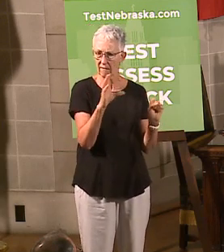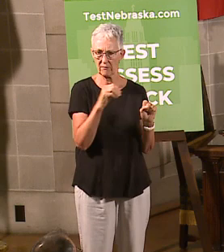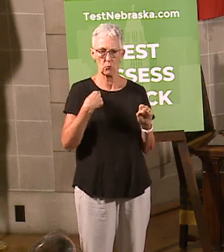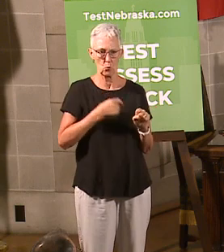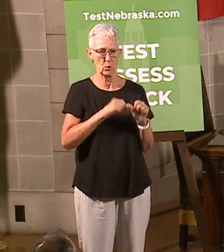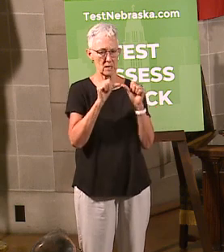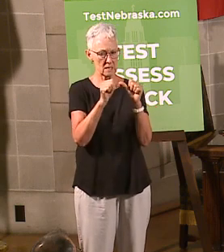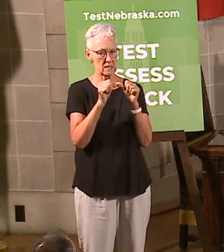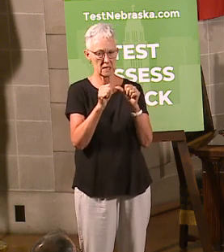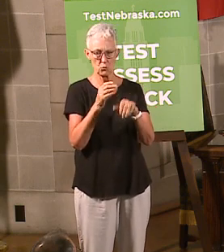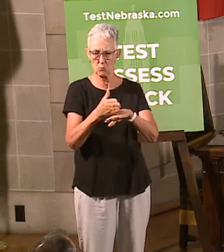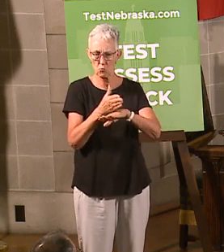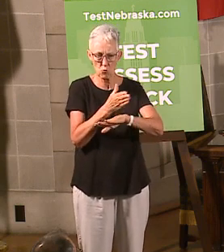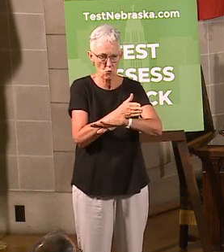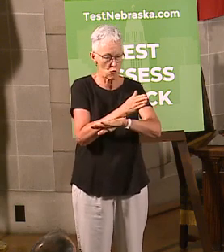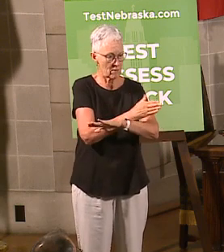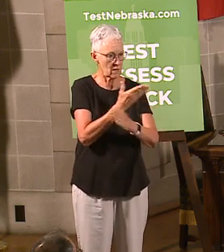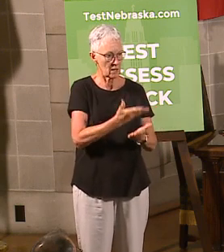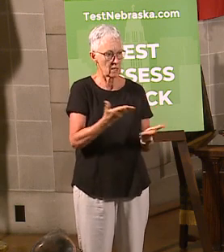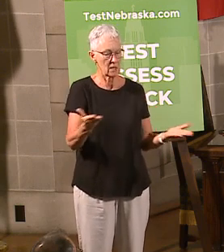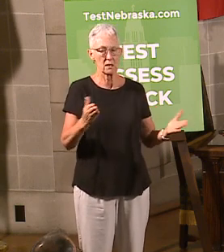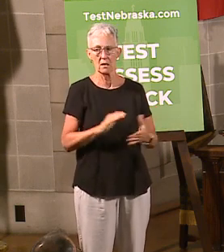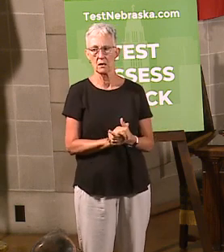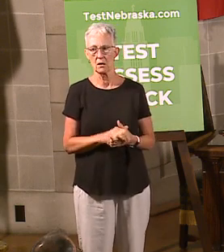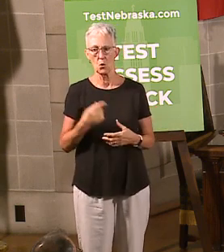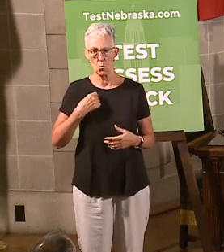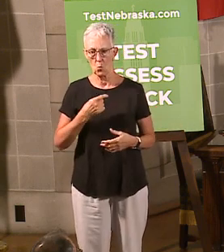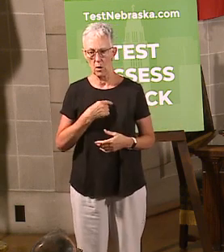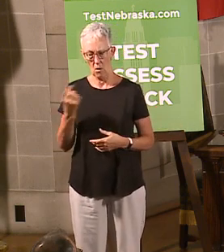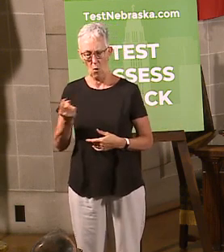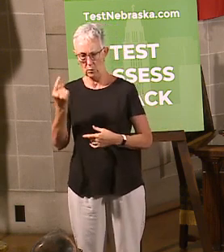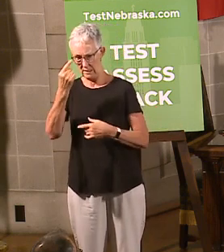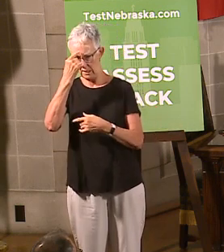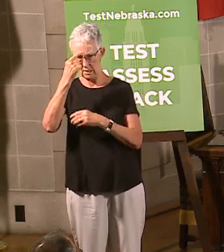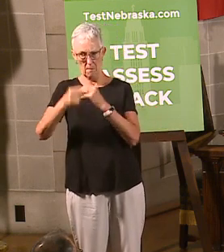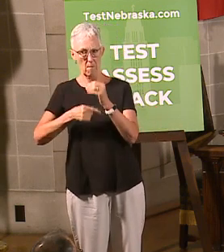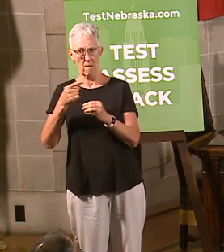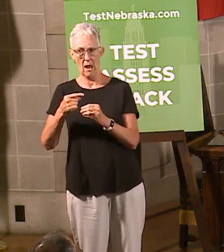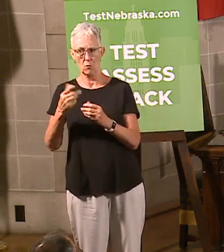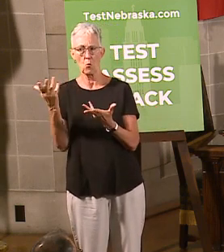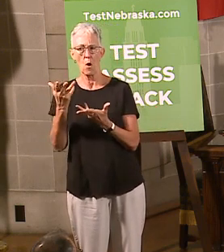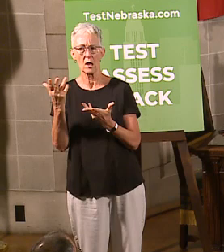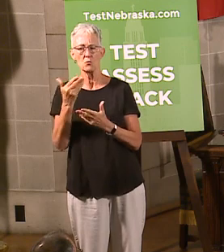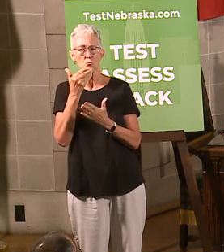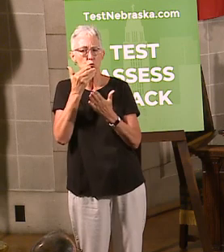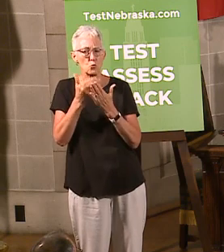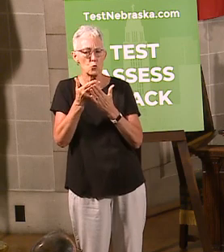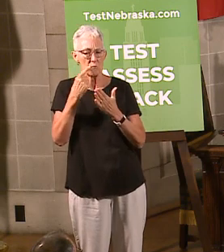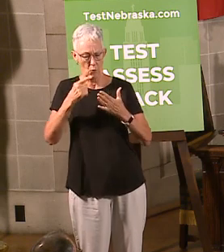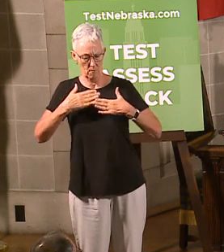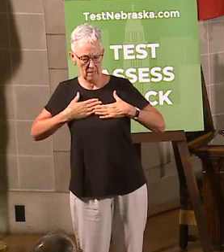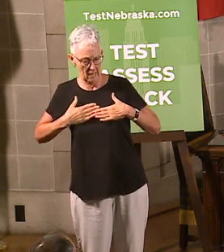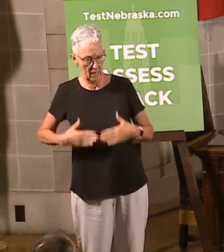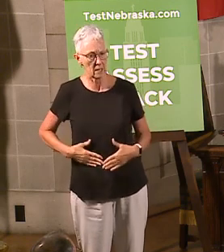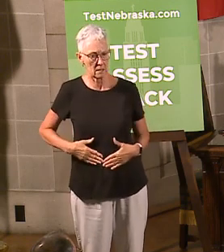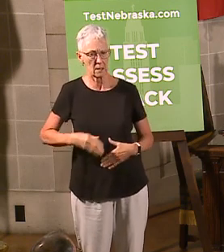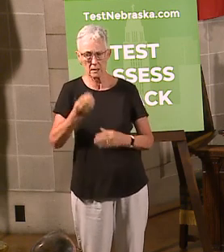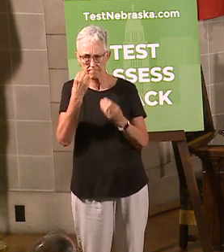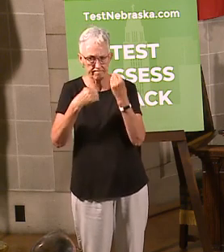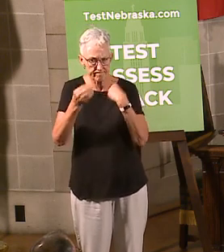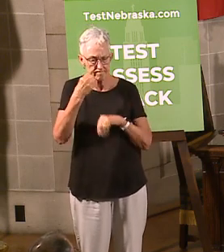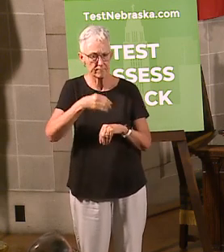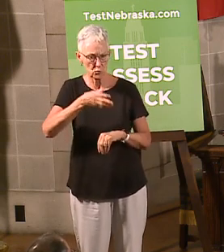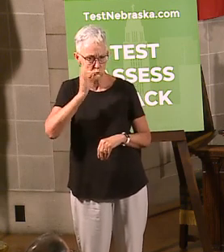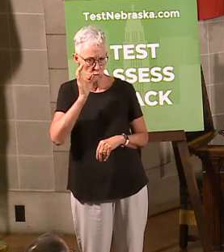They're very nutritious. We're always, with research and everything too, just continue learning how healthy the dairy products are. And